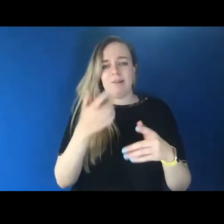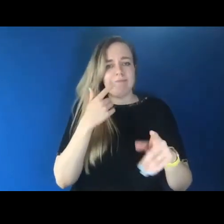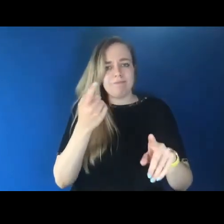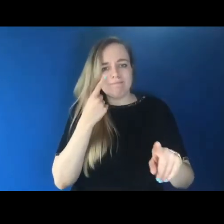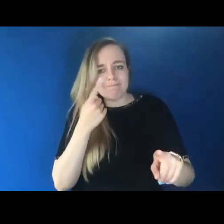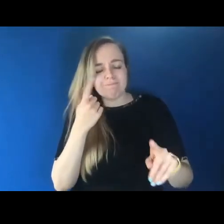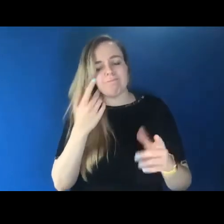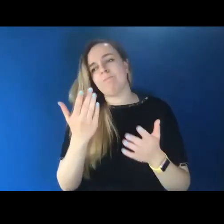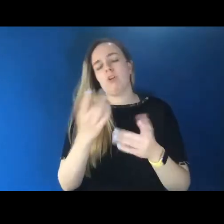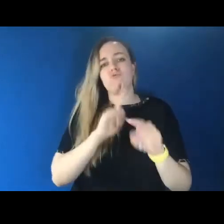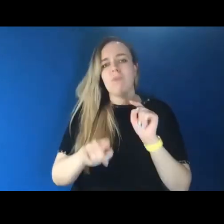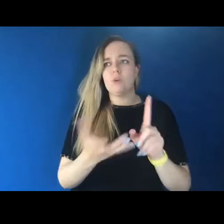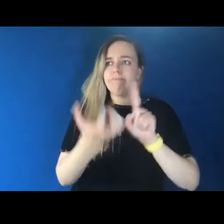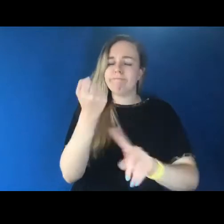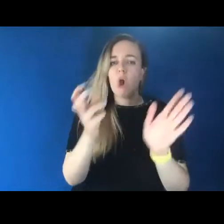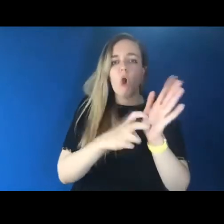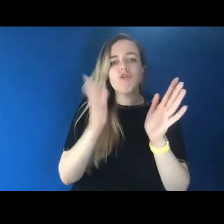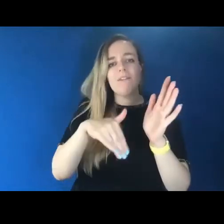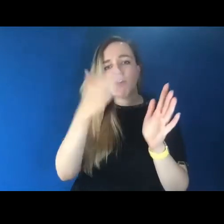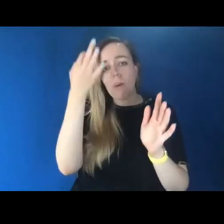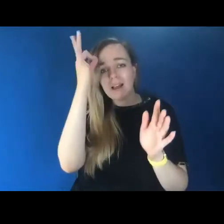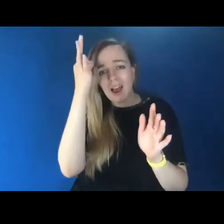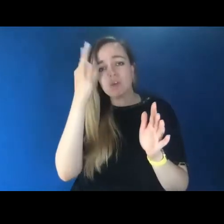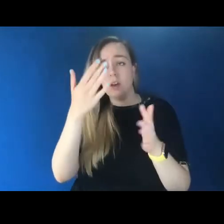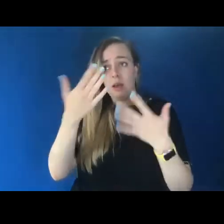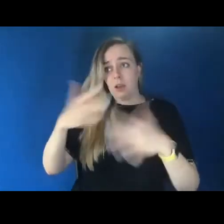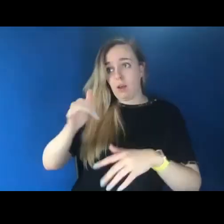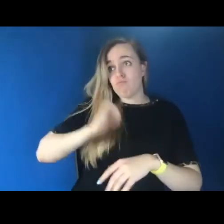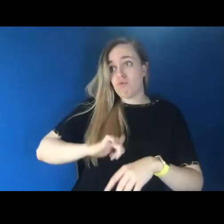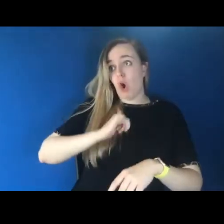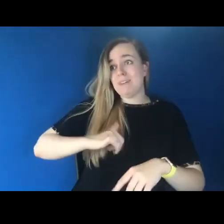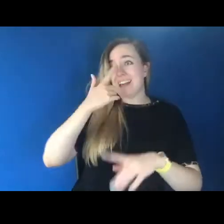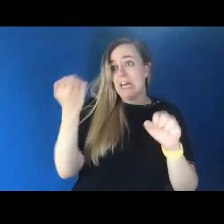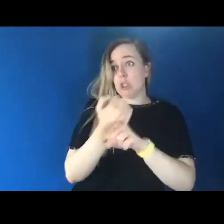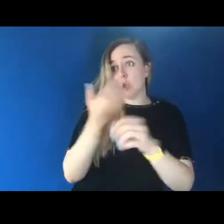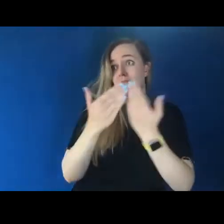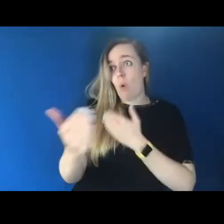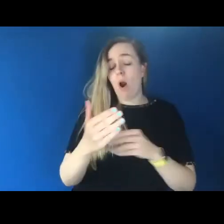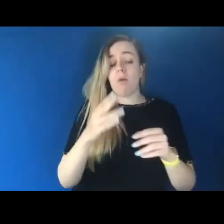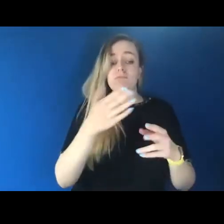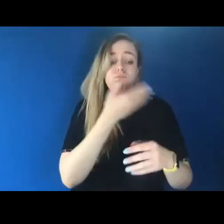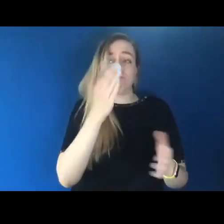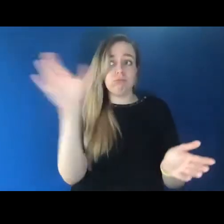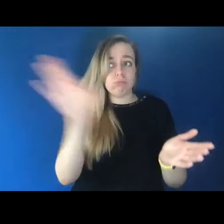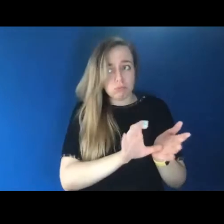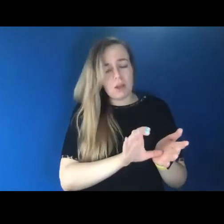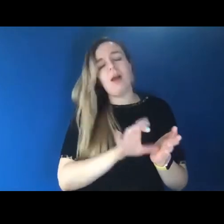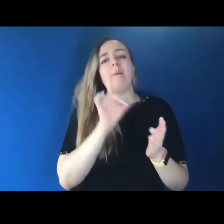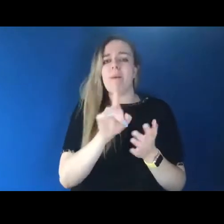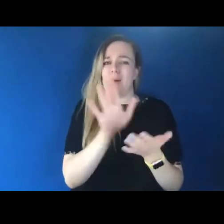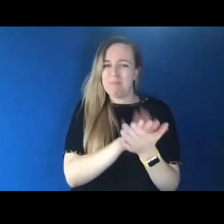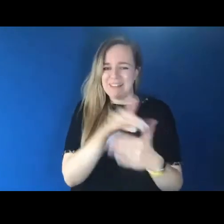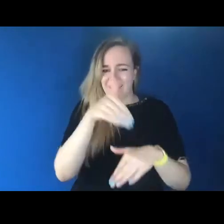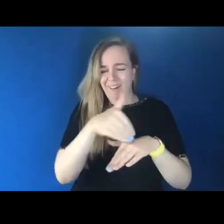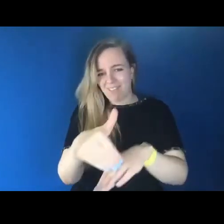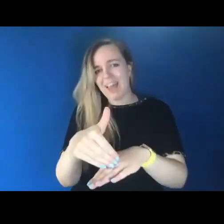get contracts from local councils by promising them that they could do more with less money. And the knock-on effect of this,